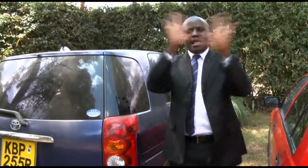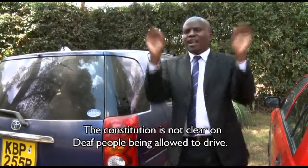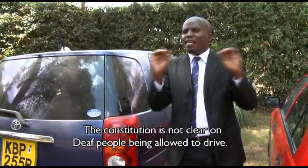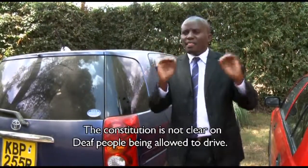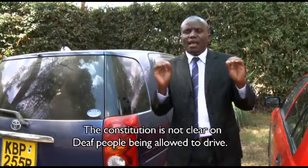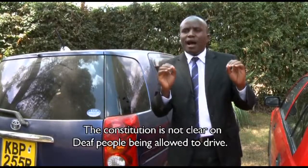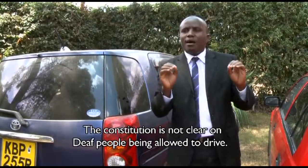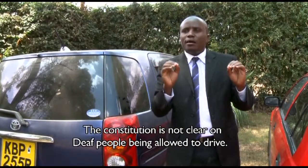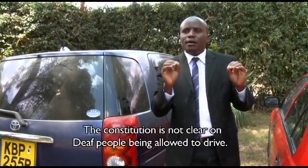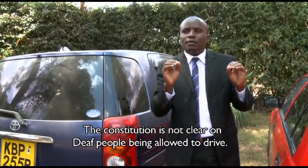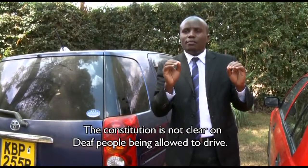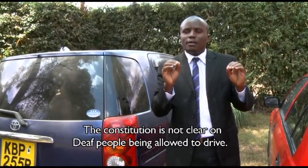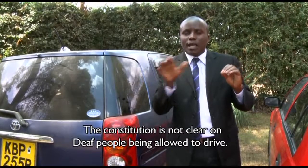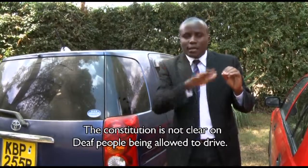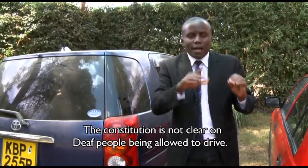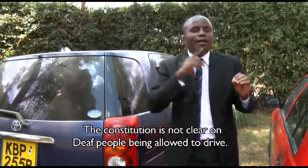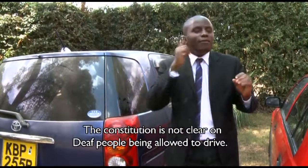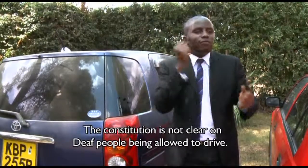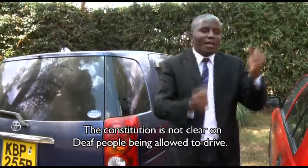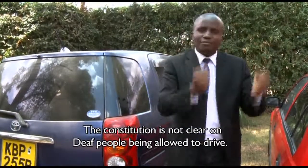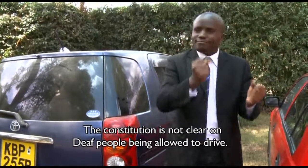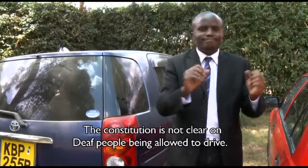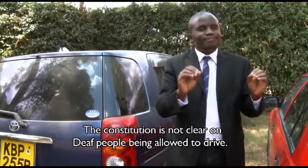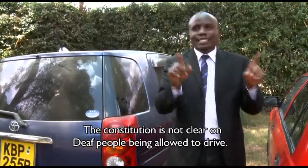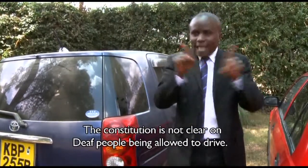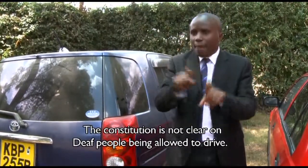The Constitution is not clear on deaf people being allowed to drive.